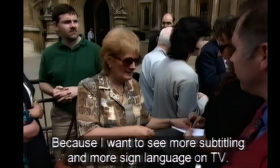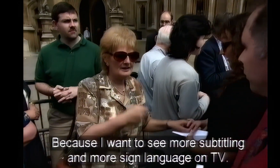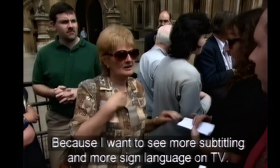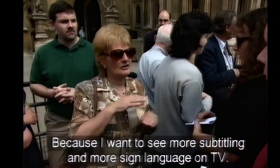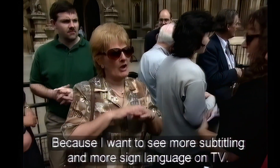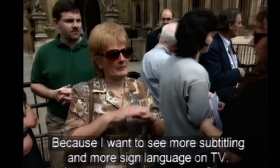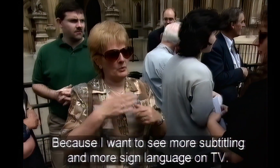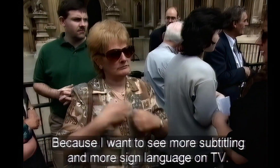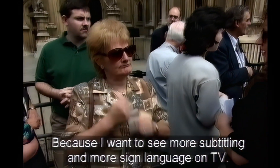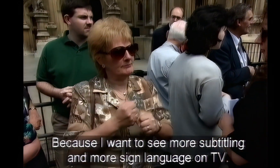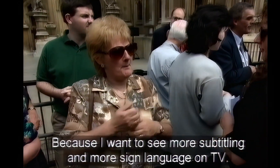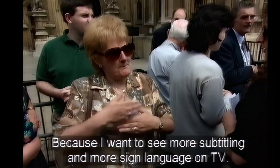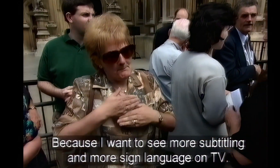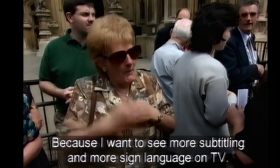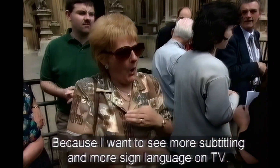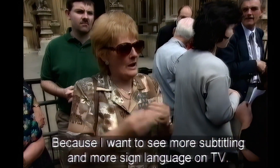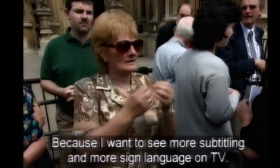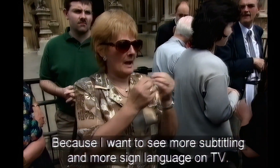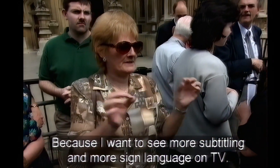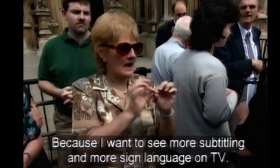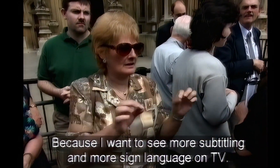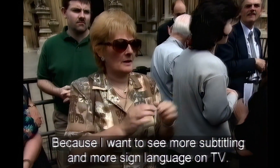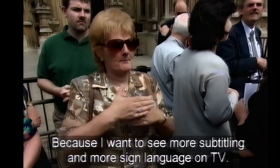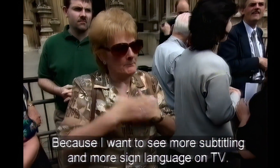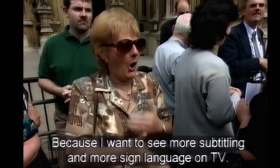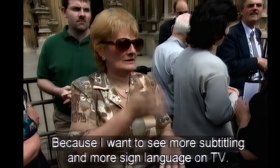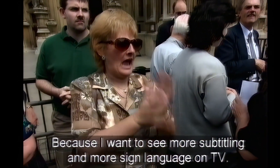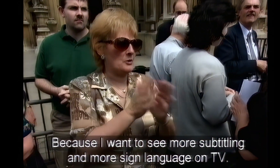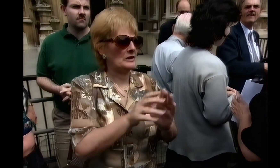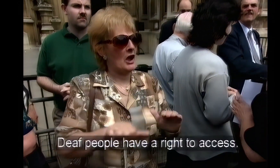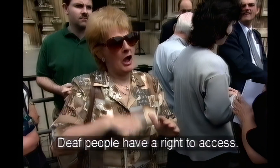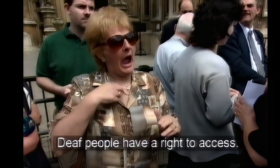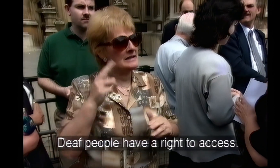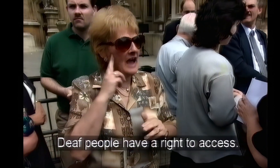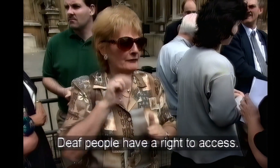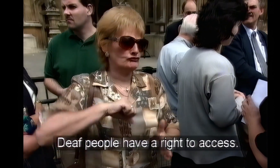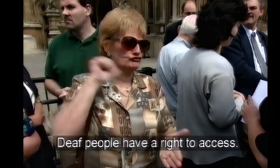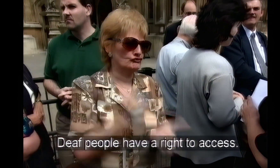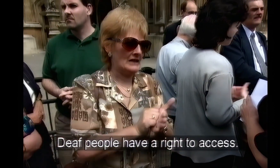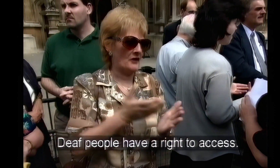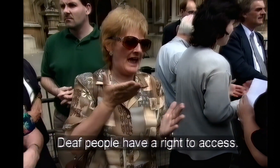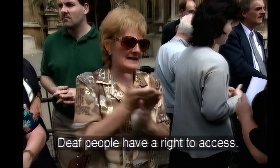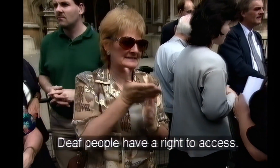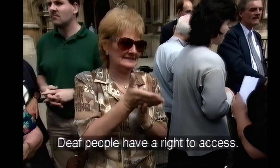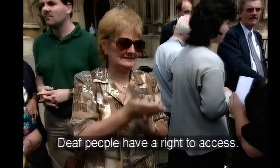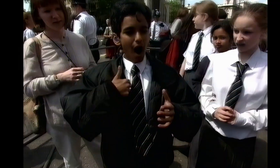Well, the reason I'm here for the lobby is because I want to see more subtitling and more sign language on television. Deaf people have a right of